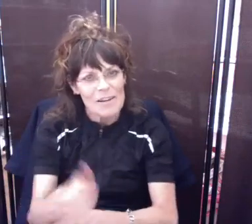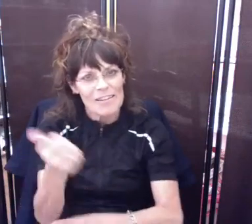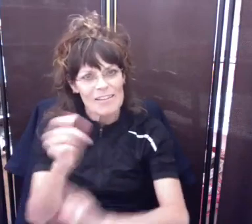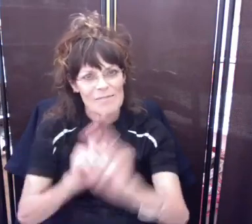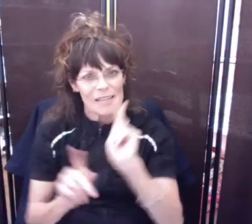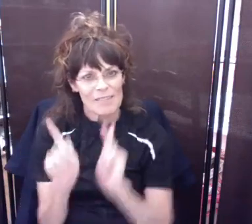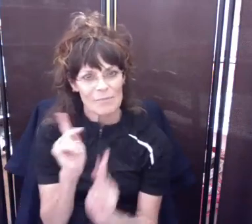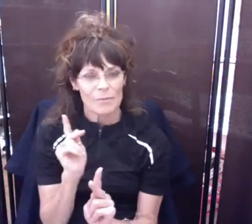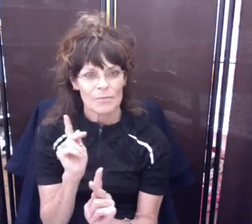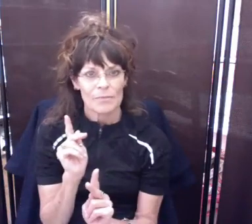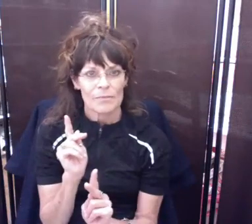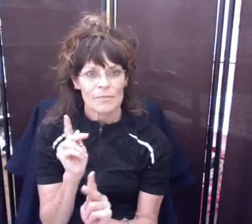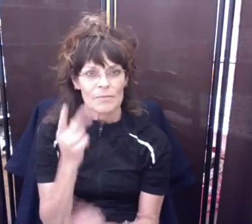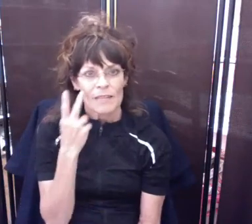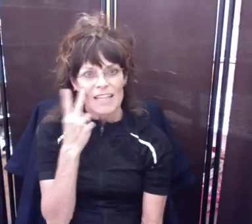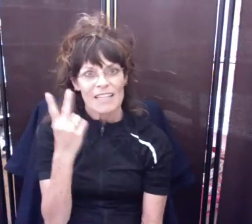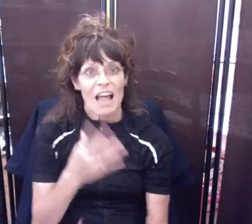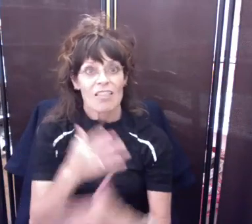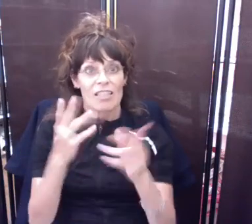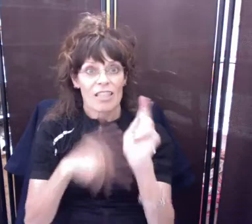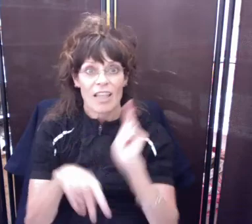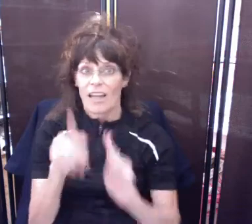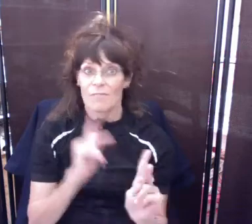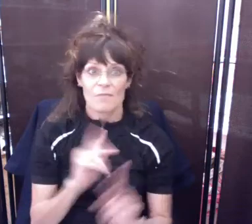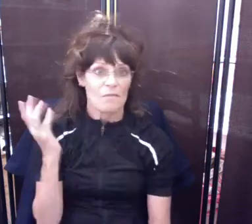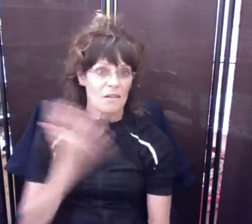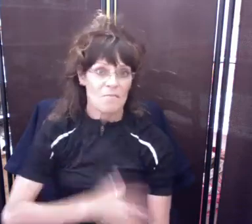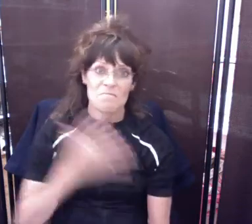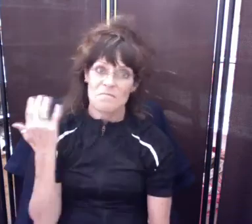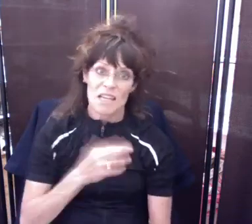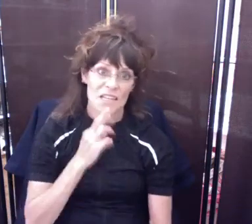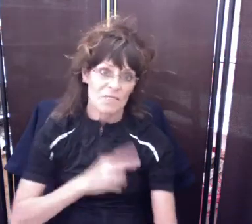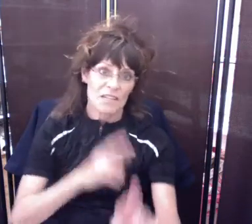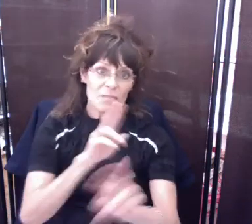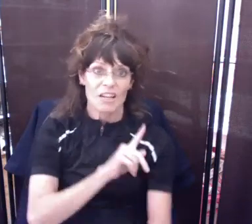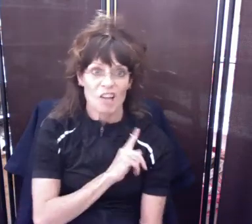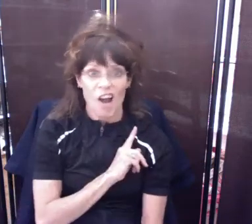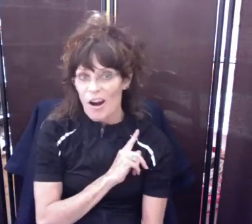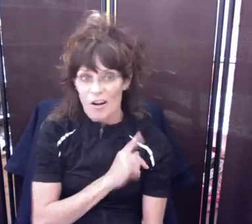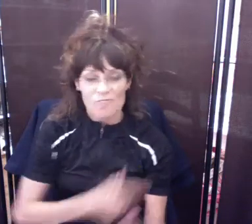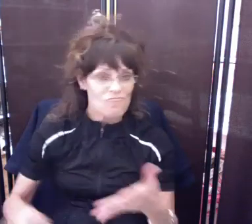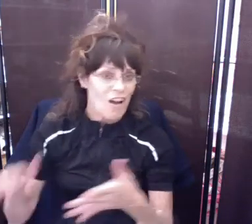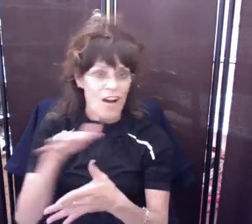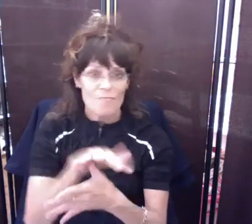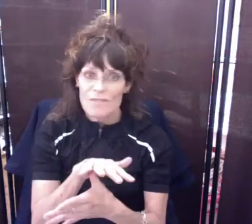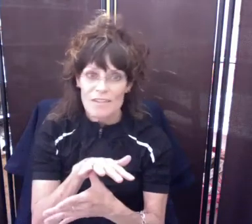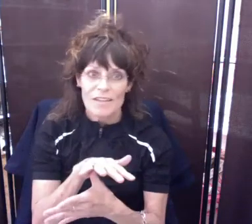know, I see a bunch of people on here I have an amazing amount of respect for. Carl, you're number one among them. But Robert's on here,